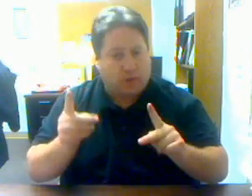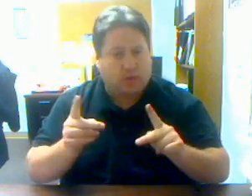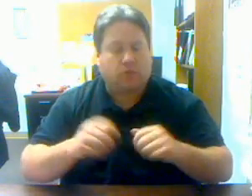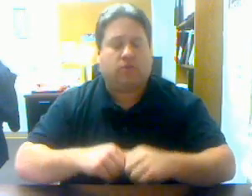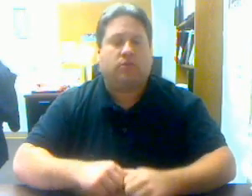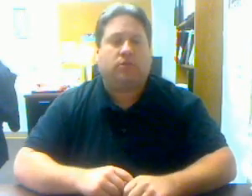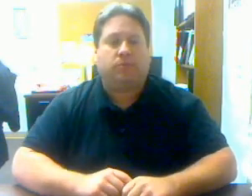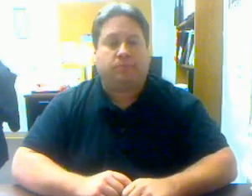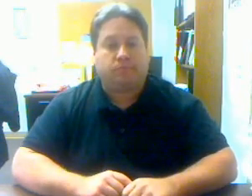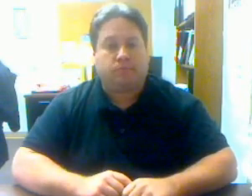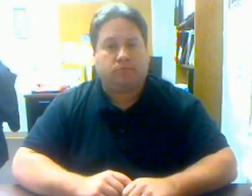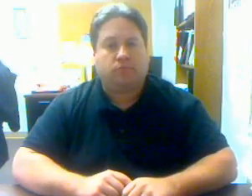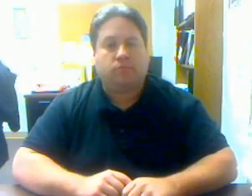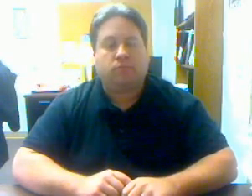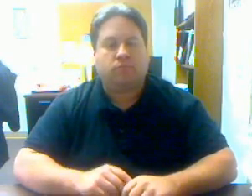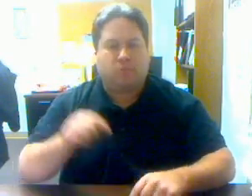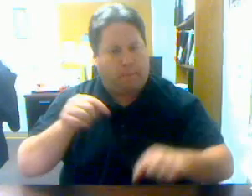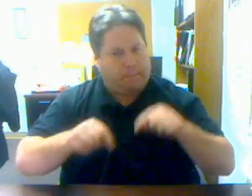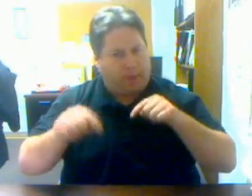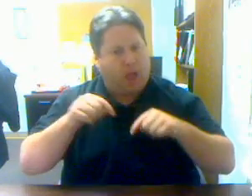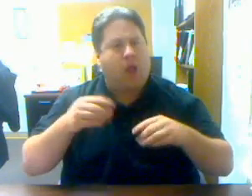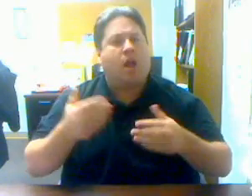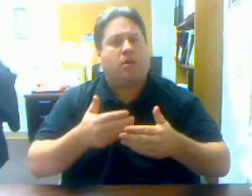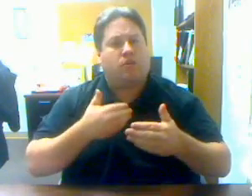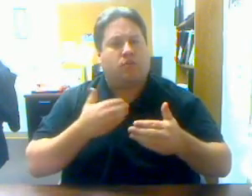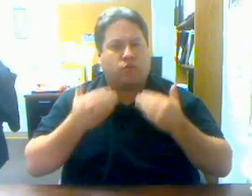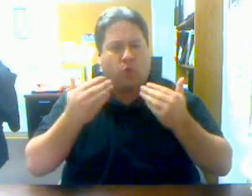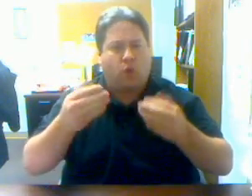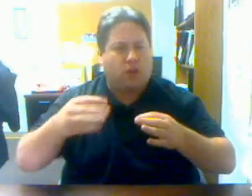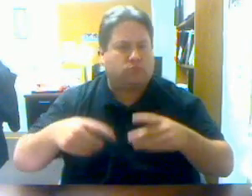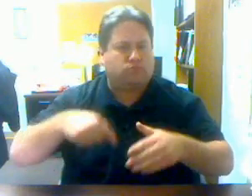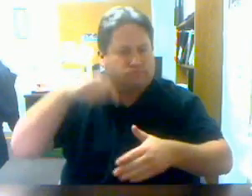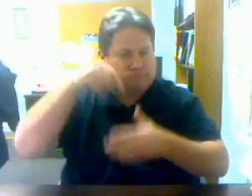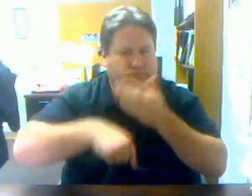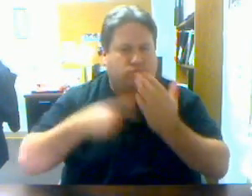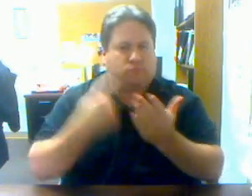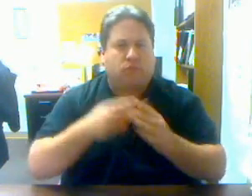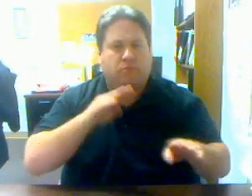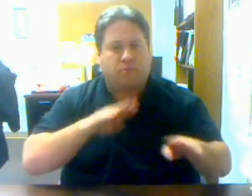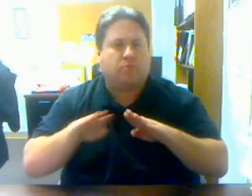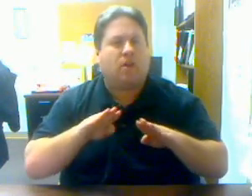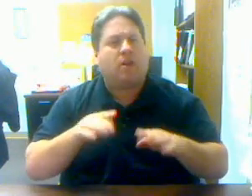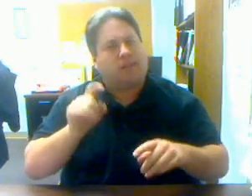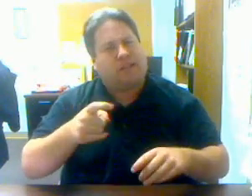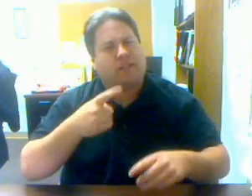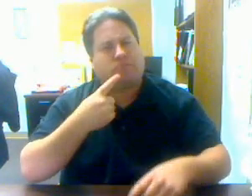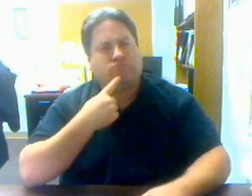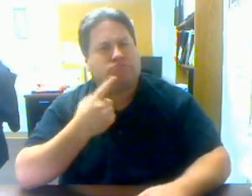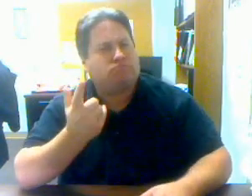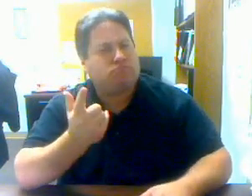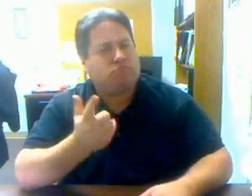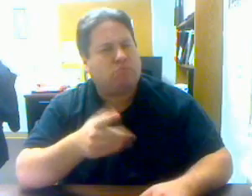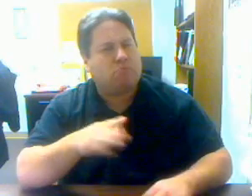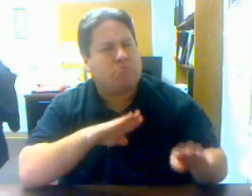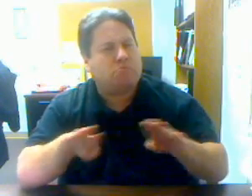how we modify or change behavior, we need to talk about what is behavior. We can define behavior